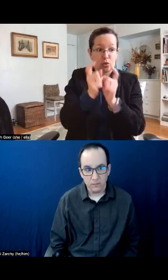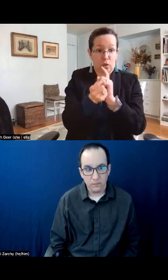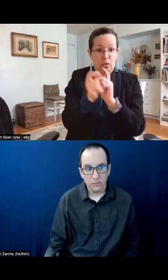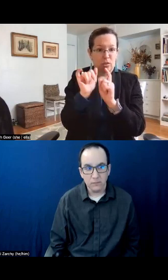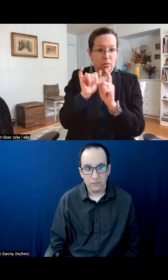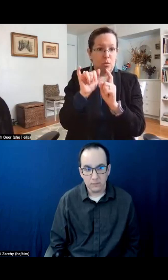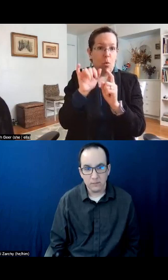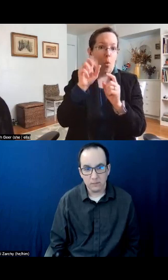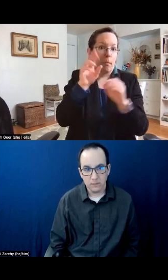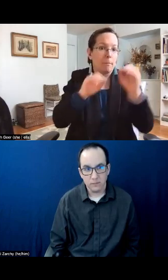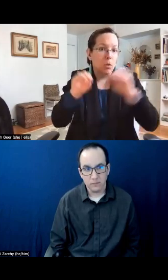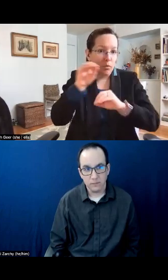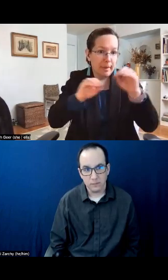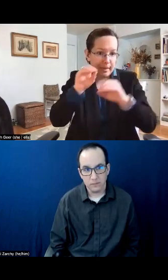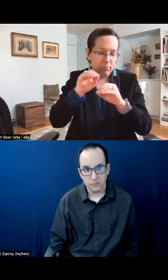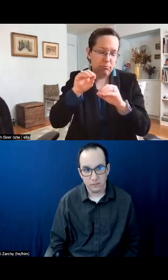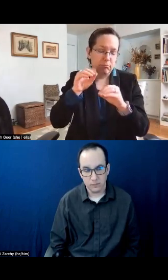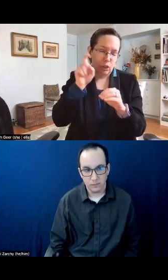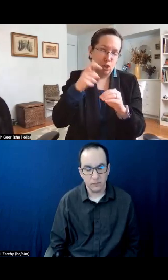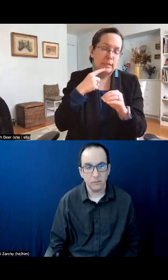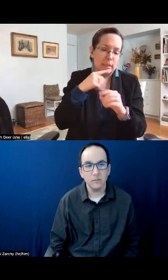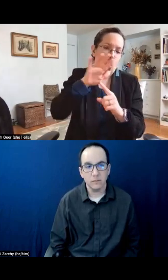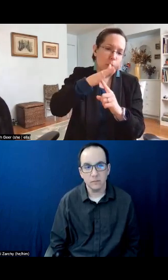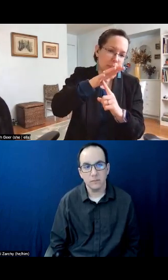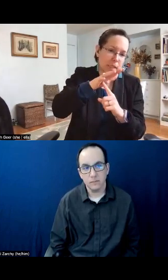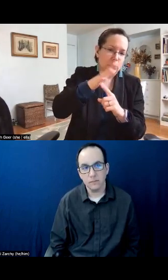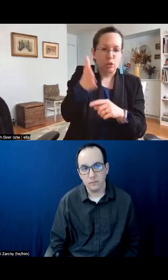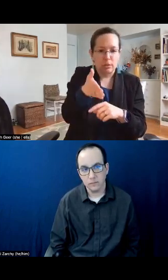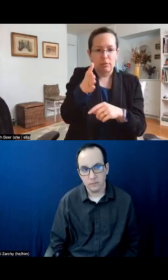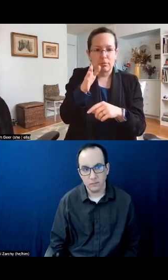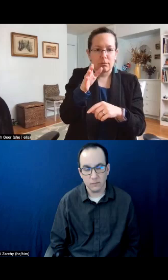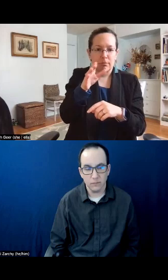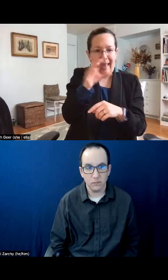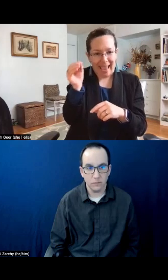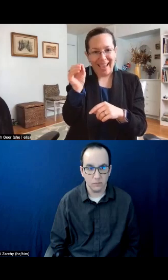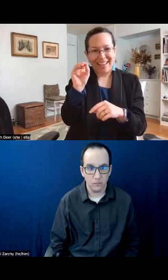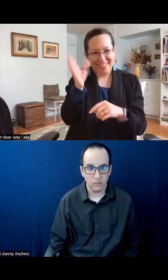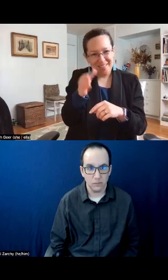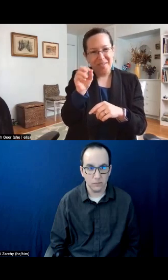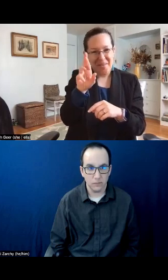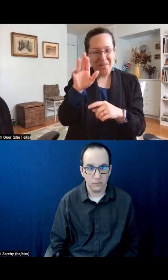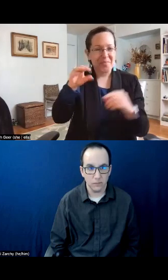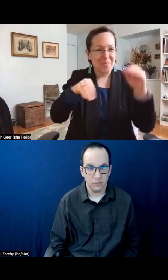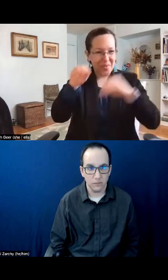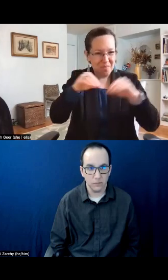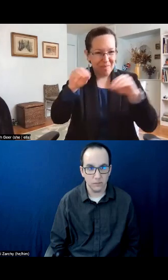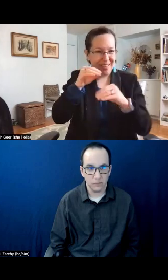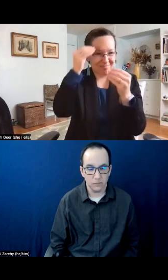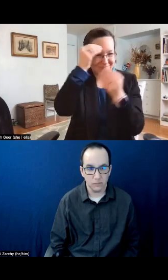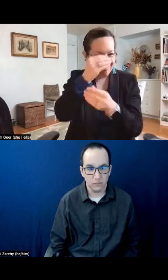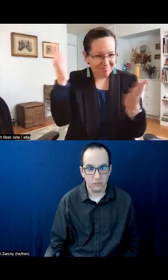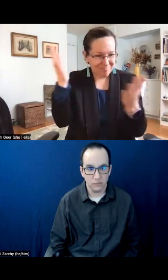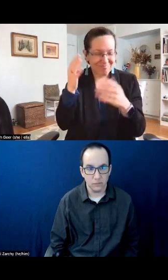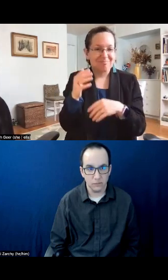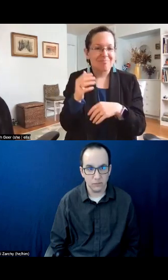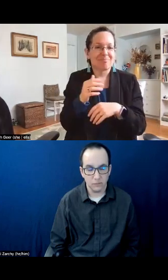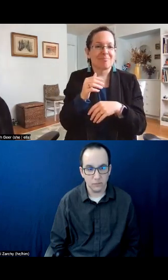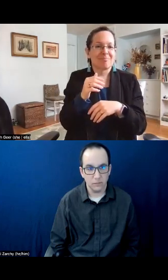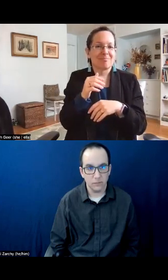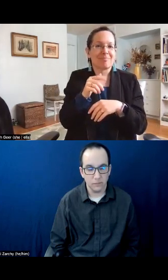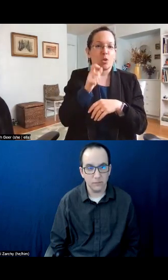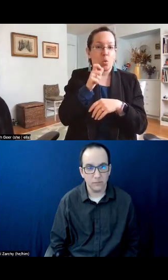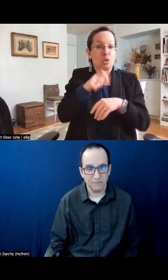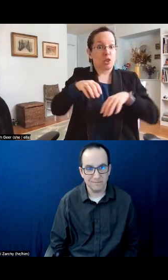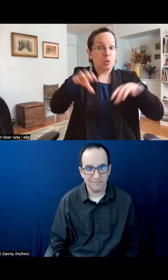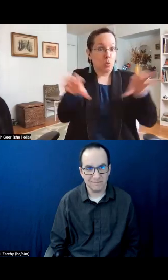in the clause or in the phrase that we would move this verb, the orientation and or the movement